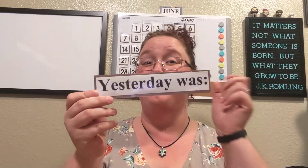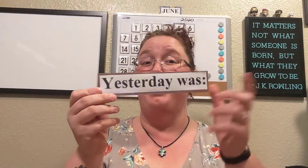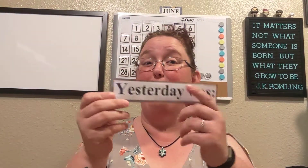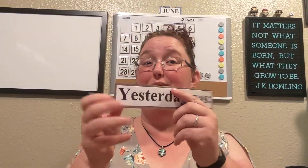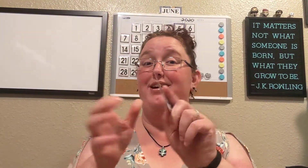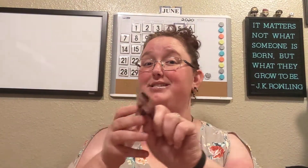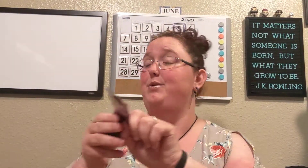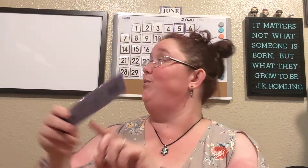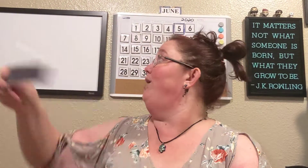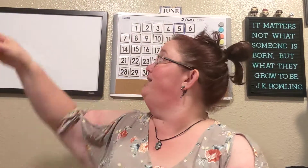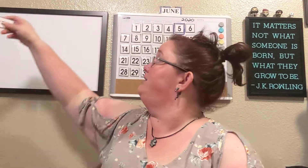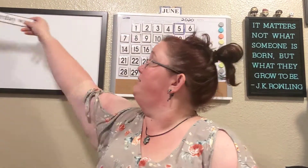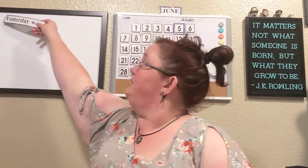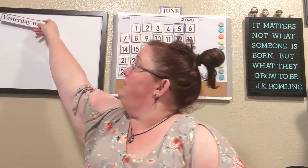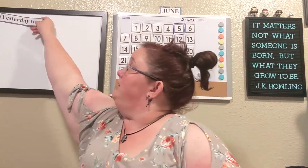Yesterday was what?